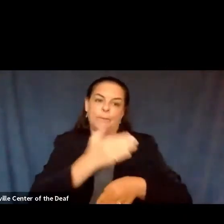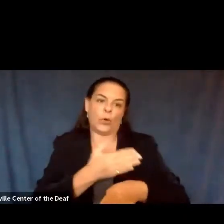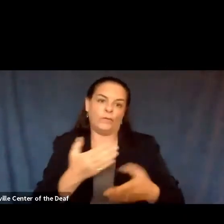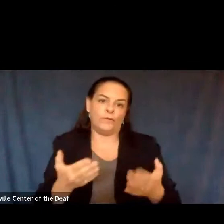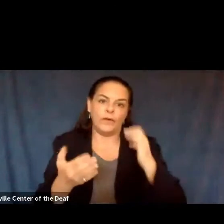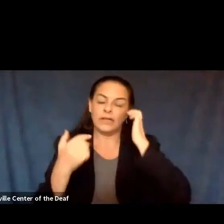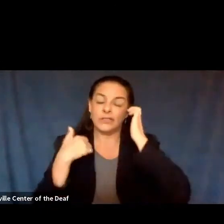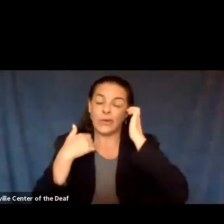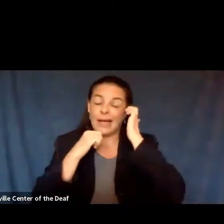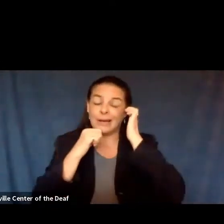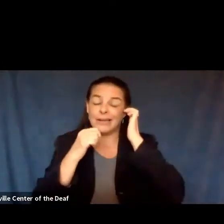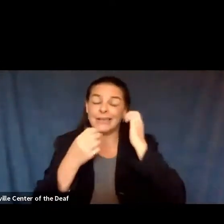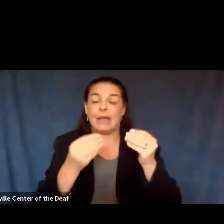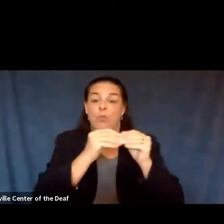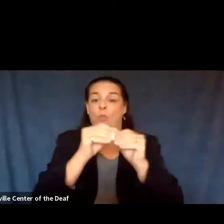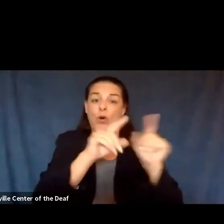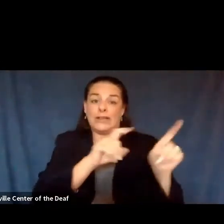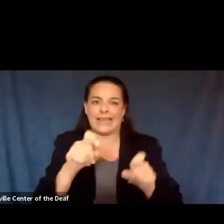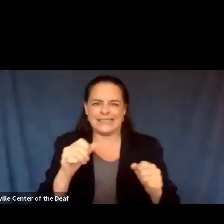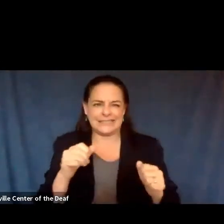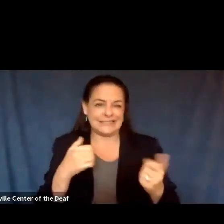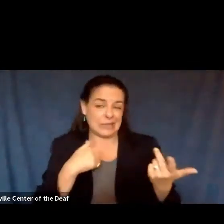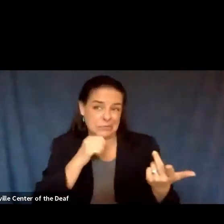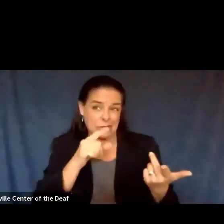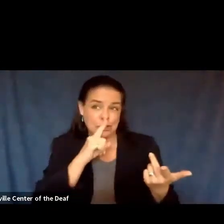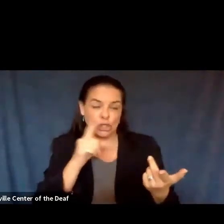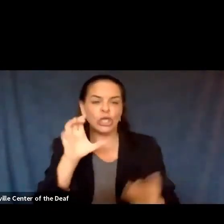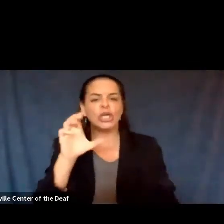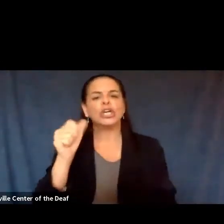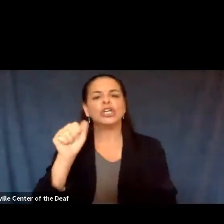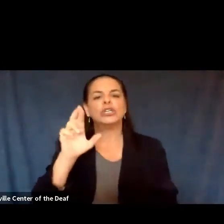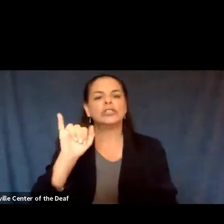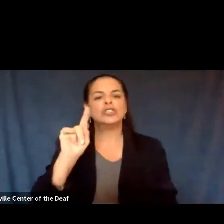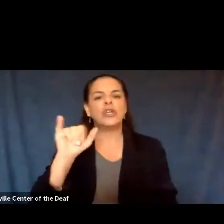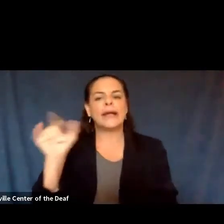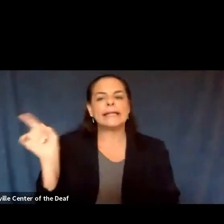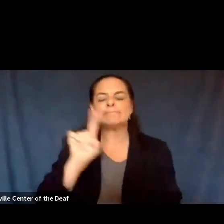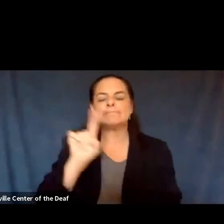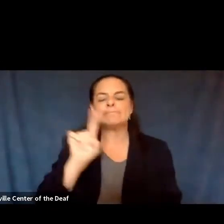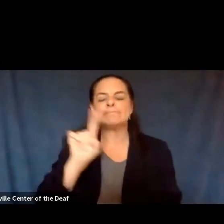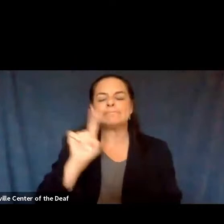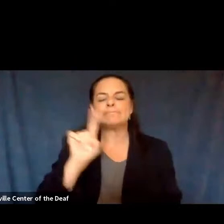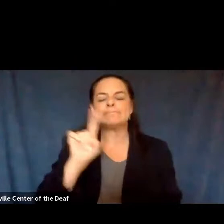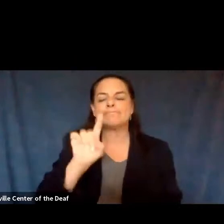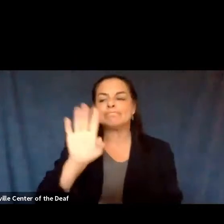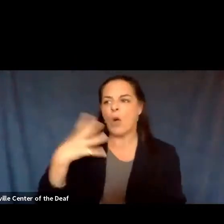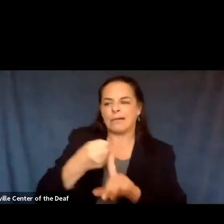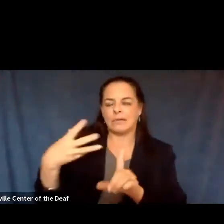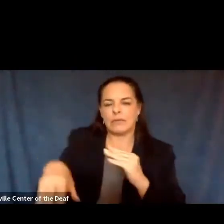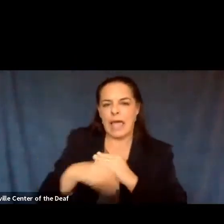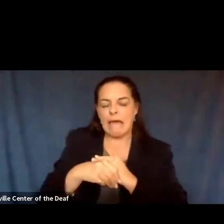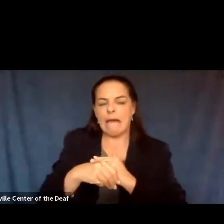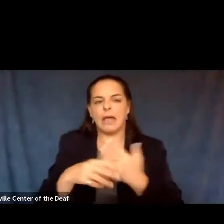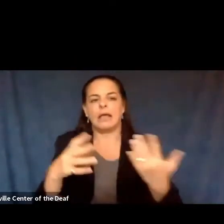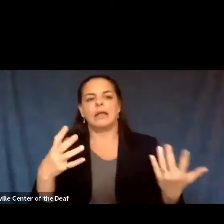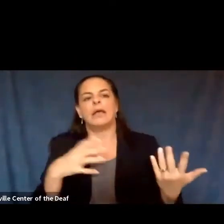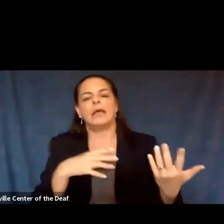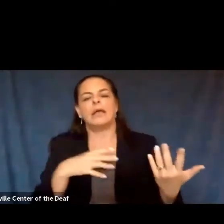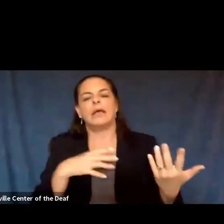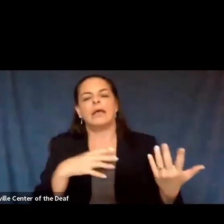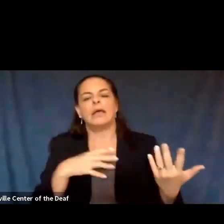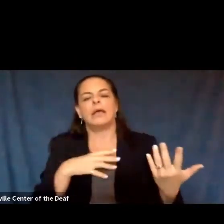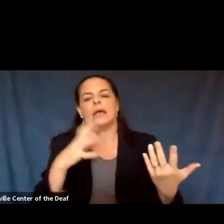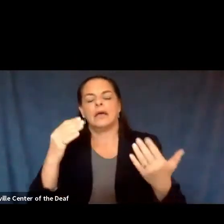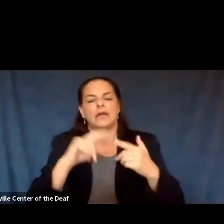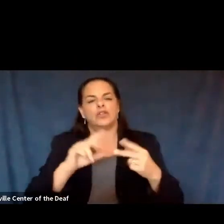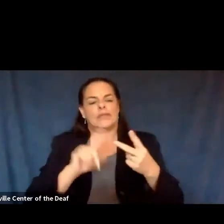not sure we'll do that either. Can I? Sure. Sorry. To add to that, I just want to kind of go to the secondary